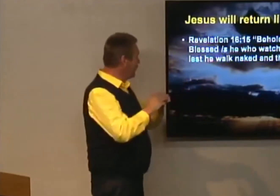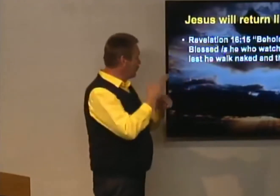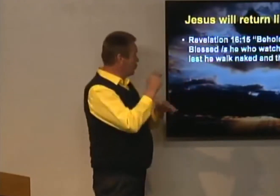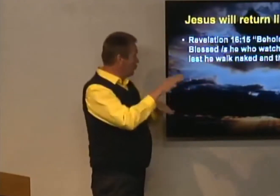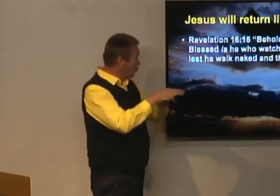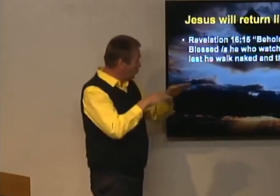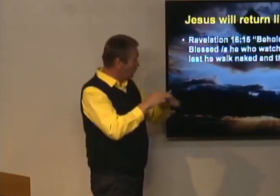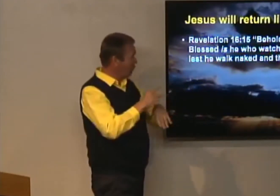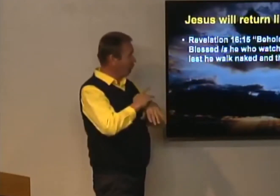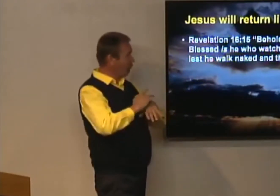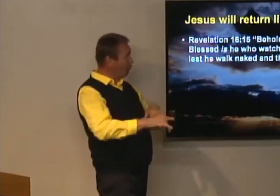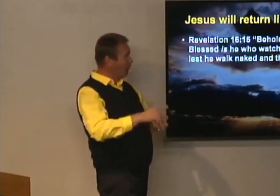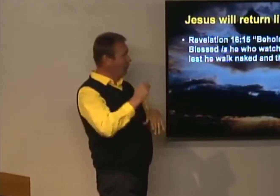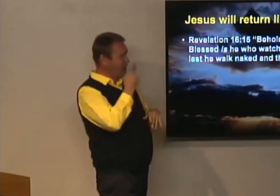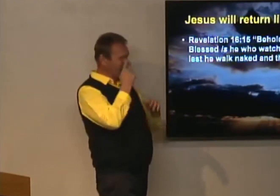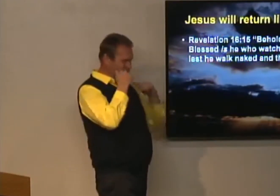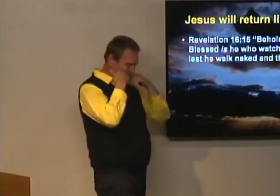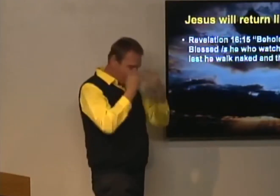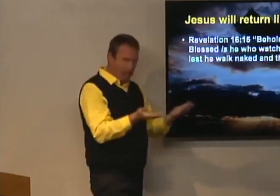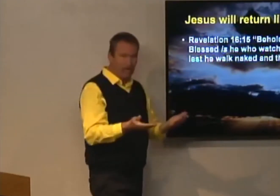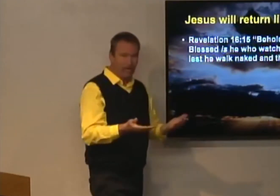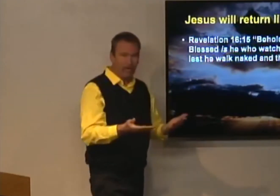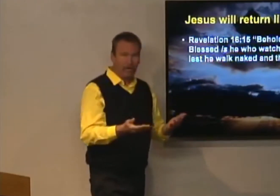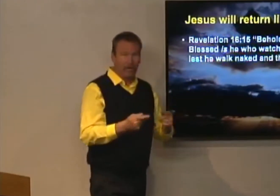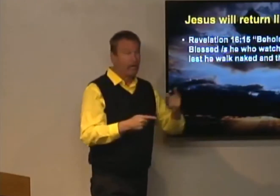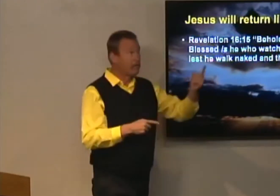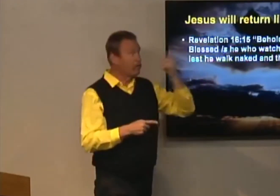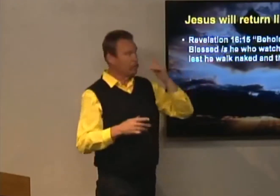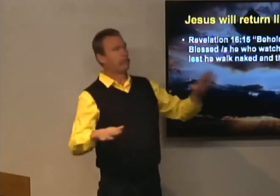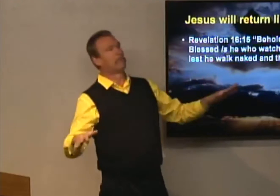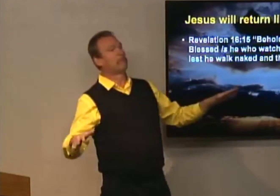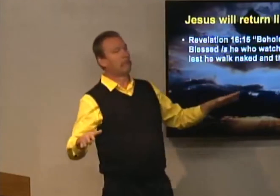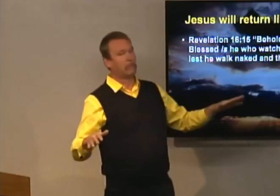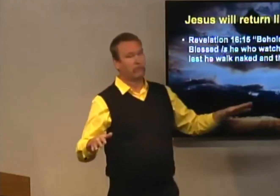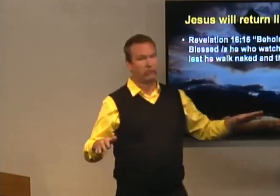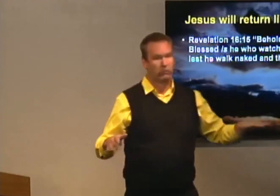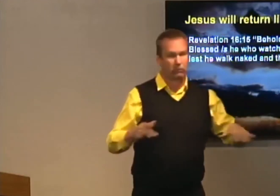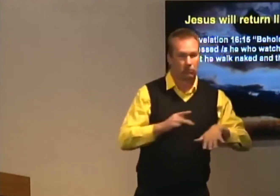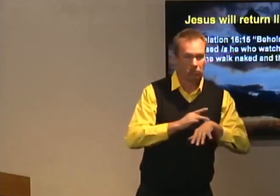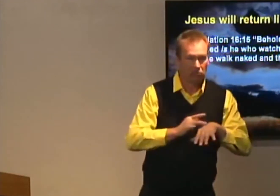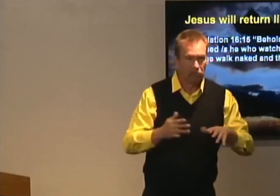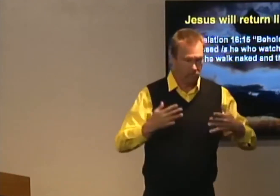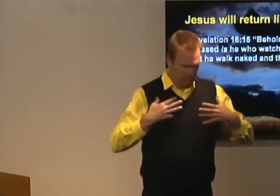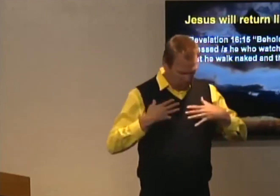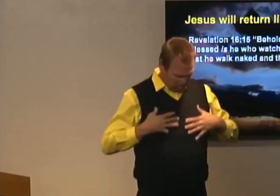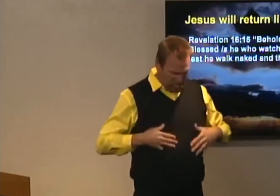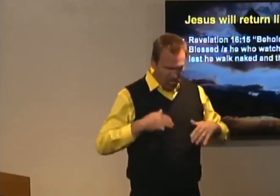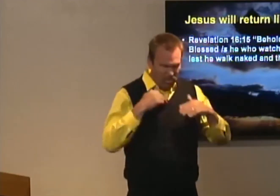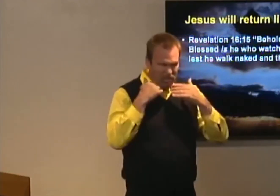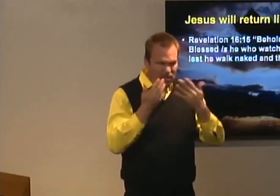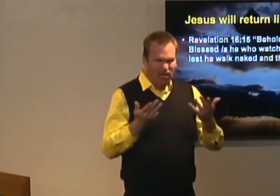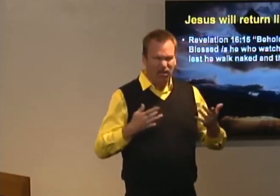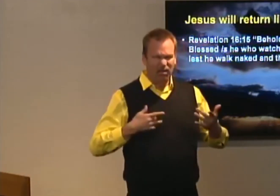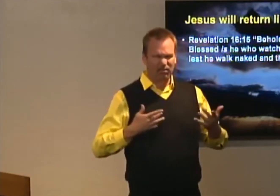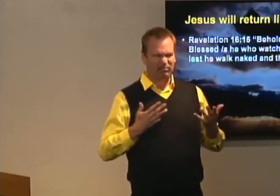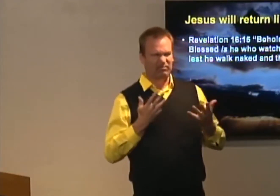God. It says, "Lest he walk naked and they see his shame." You know, to be naked and to